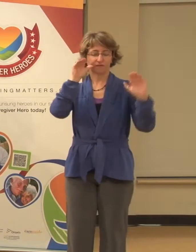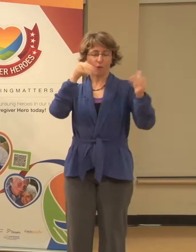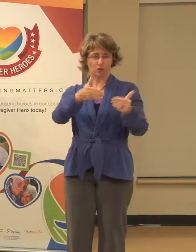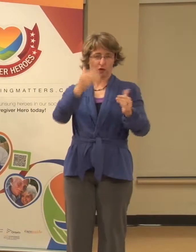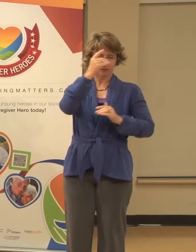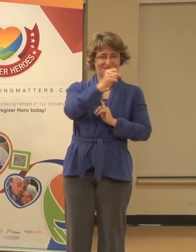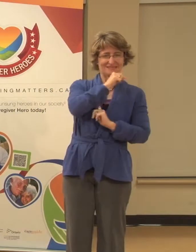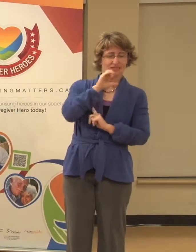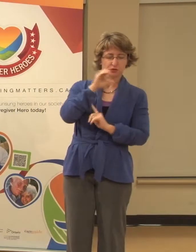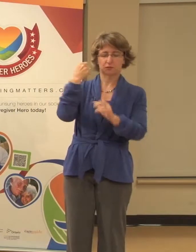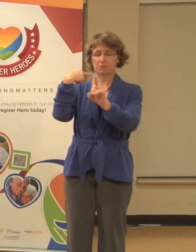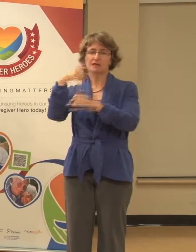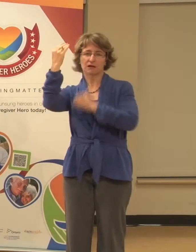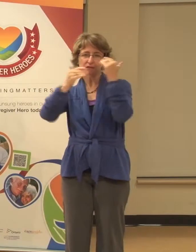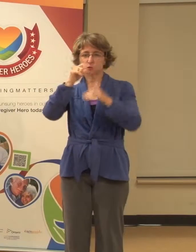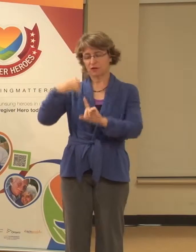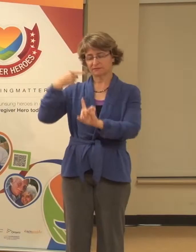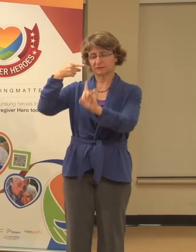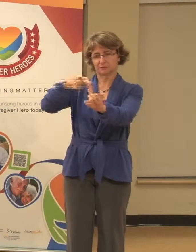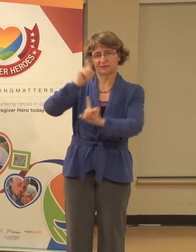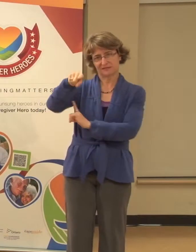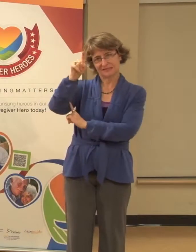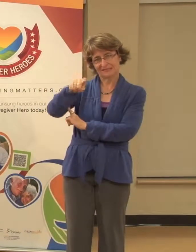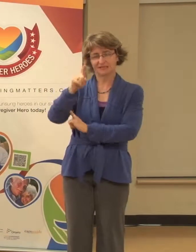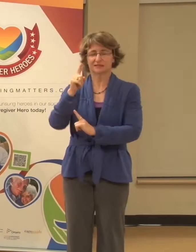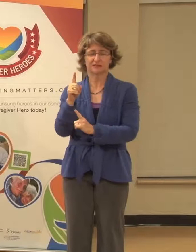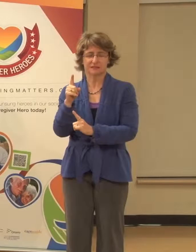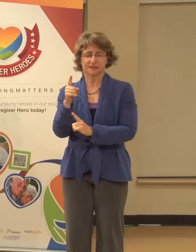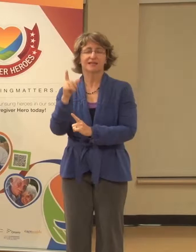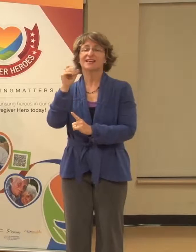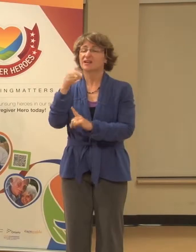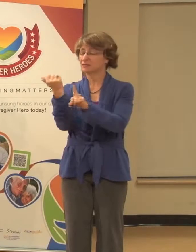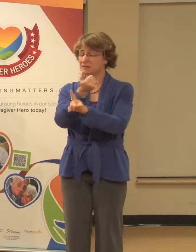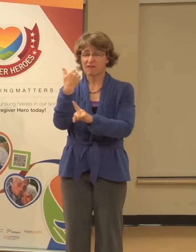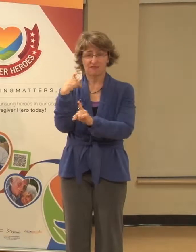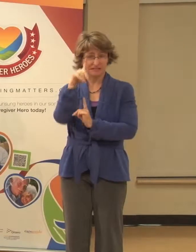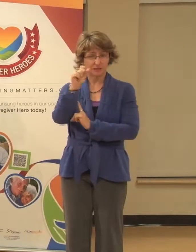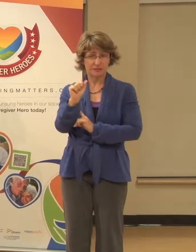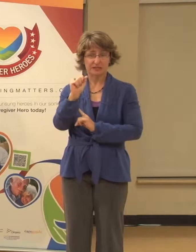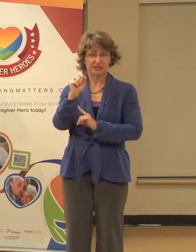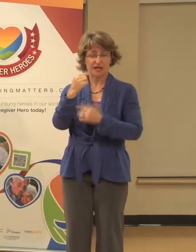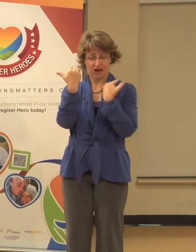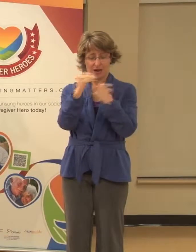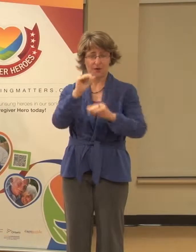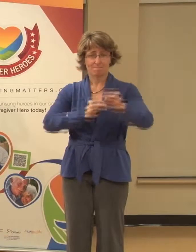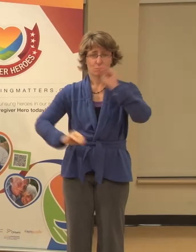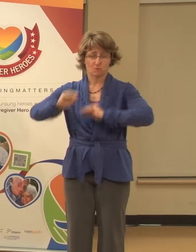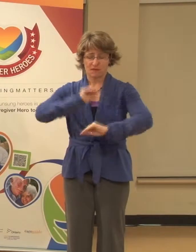adults with specific needs in terms of if they've got a disability, or